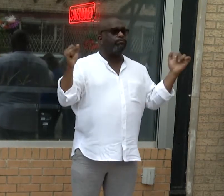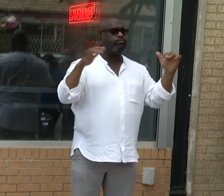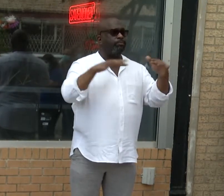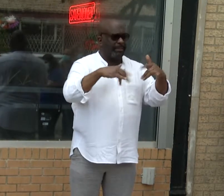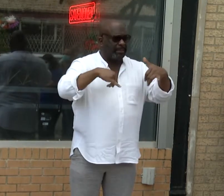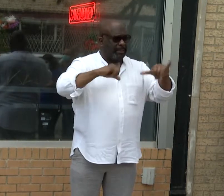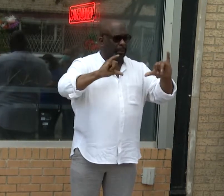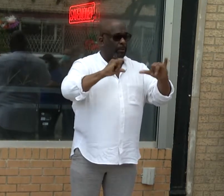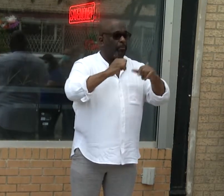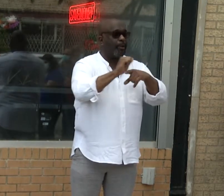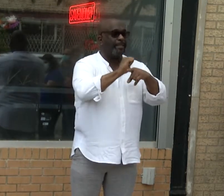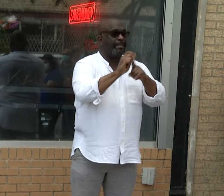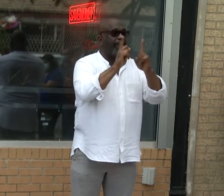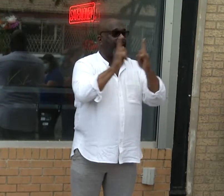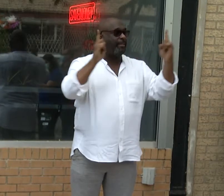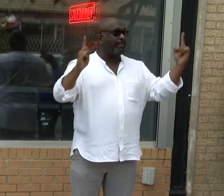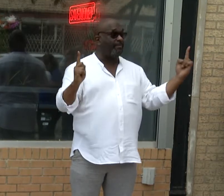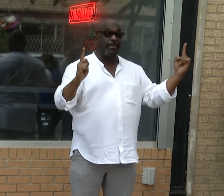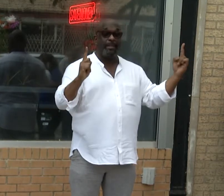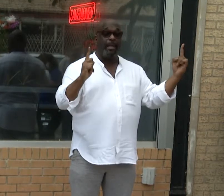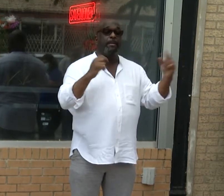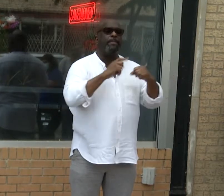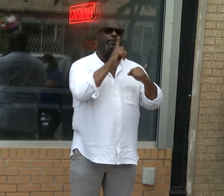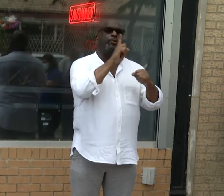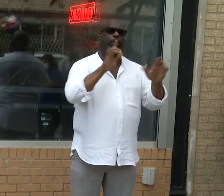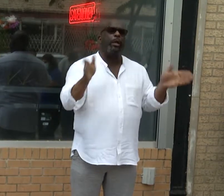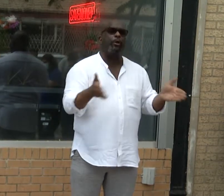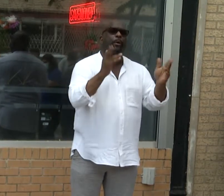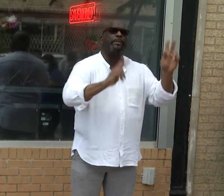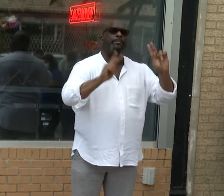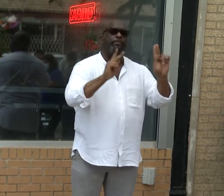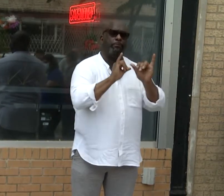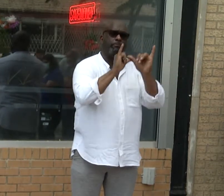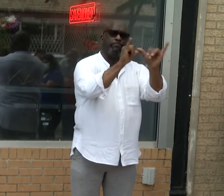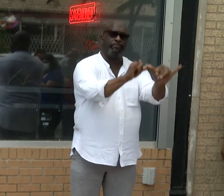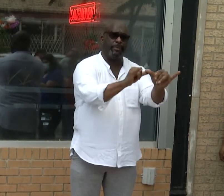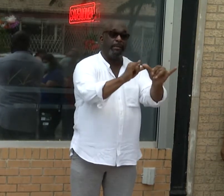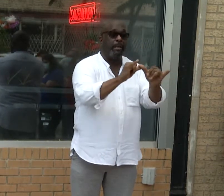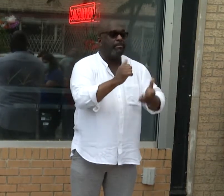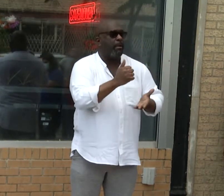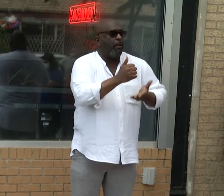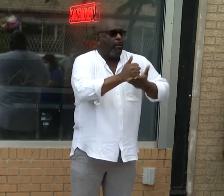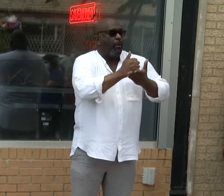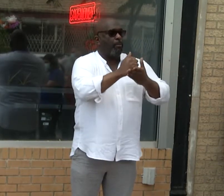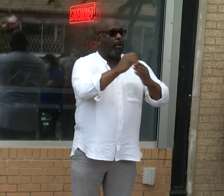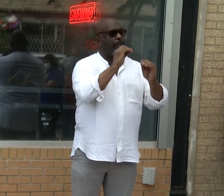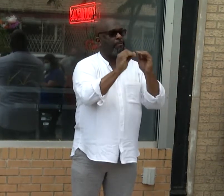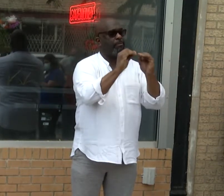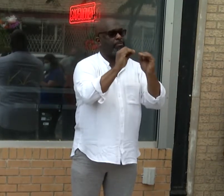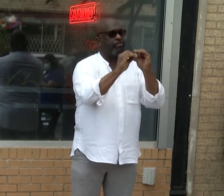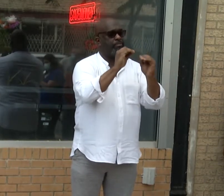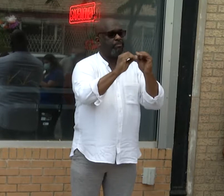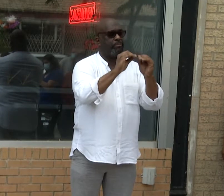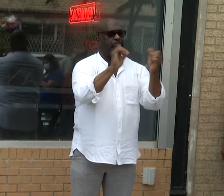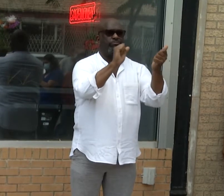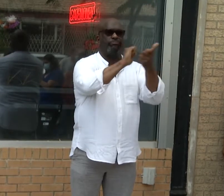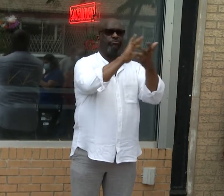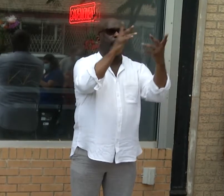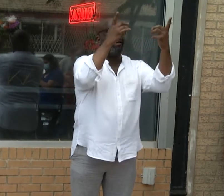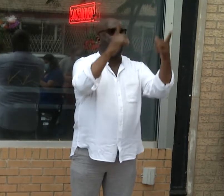practicing physical distancing to encourage people to continue to try to help repair the devastation we're